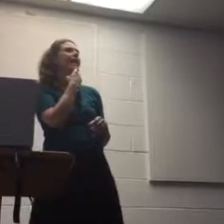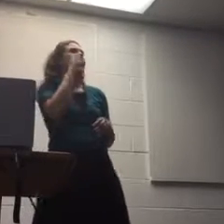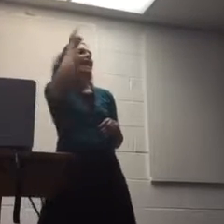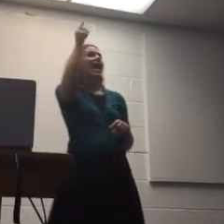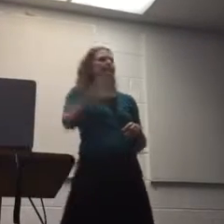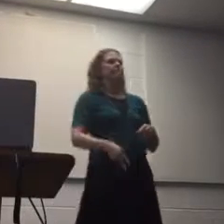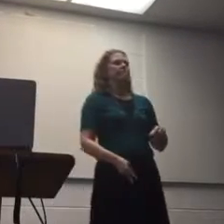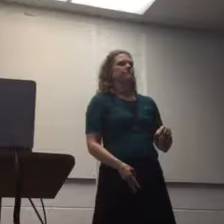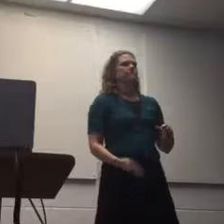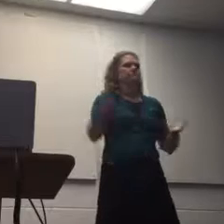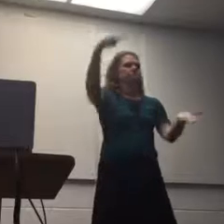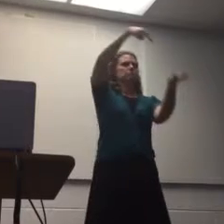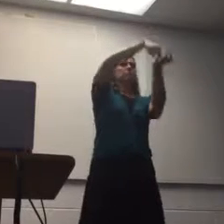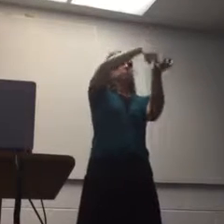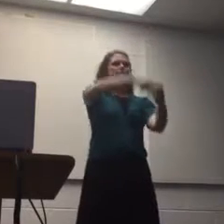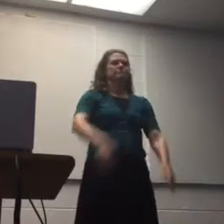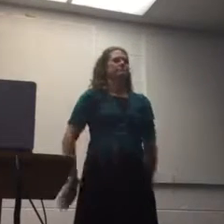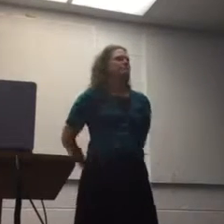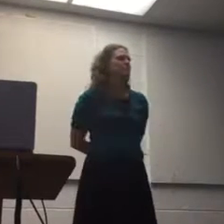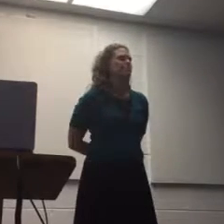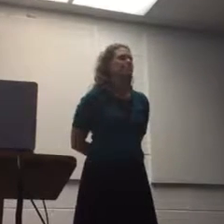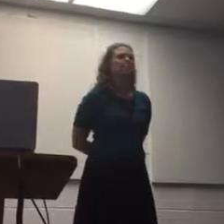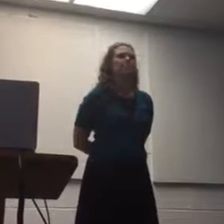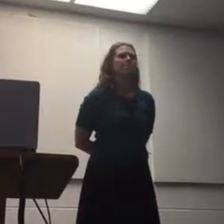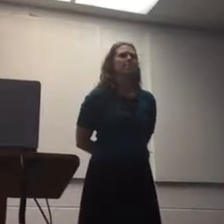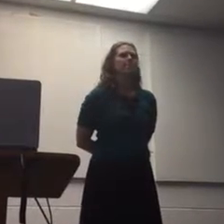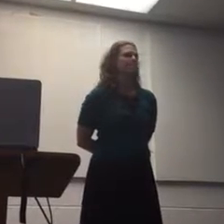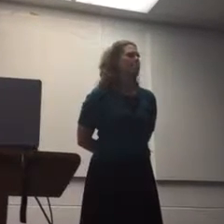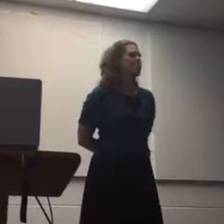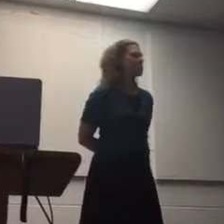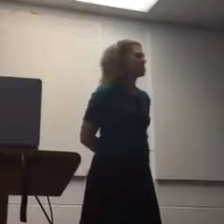How many of you say half? Please stand.